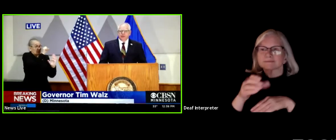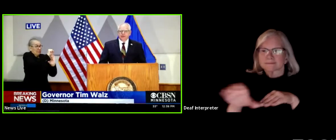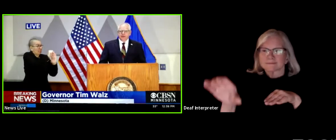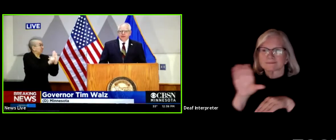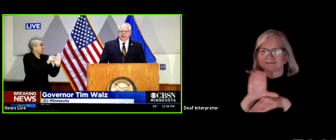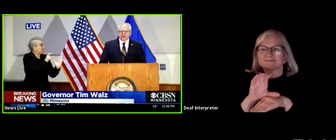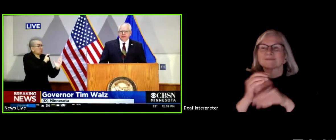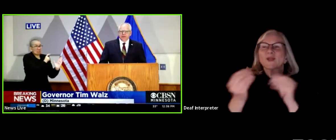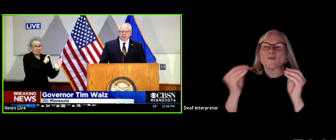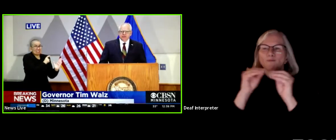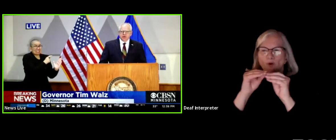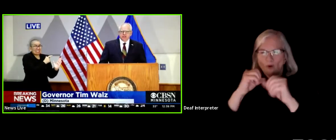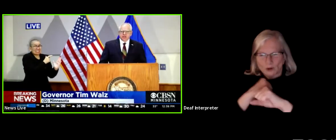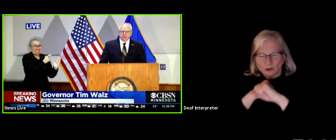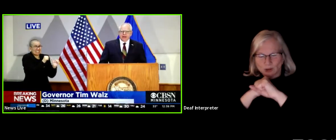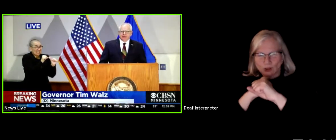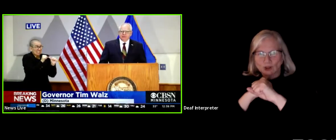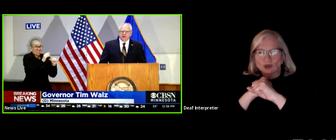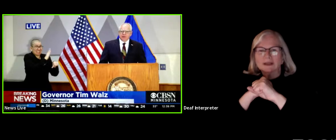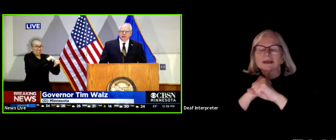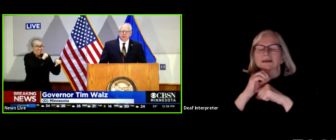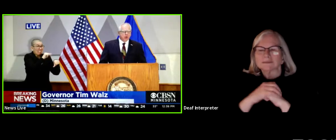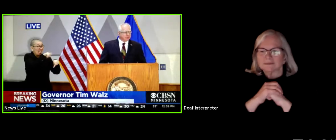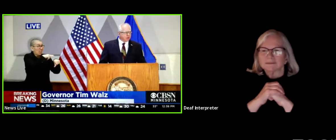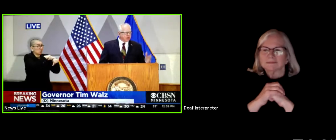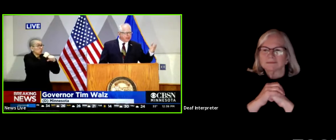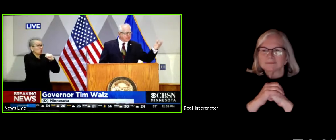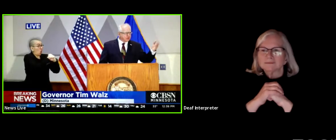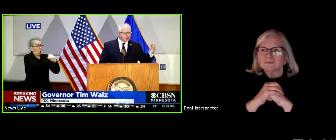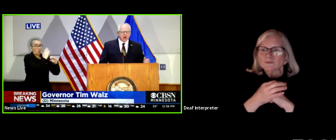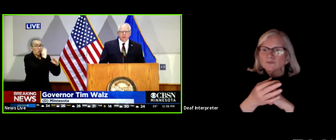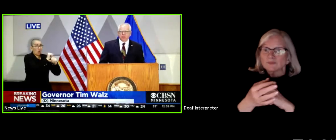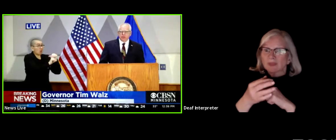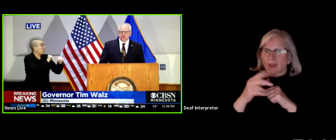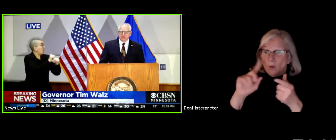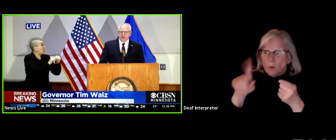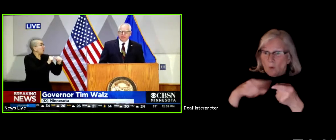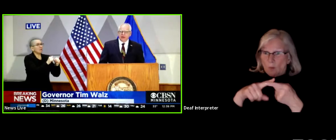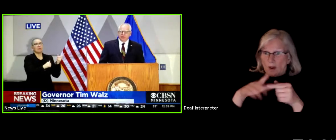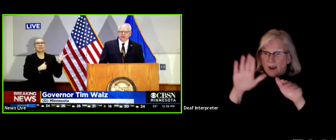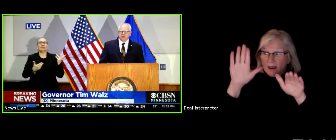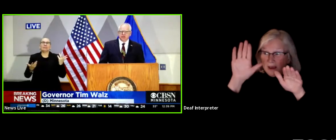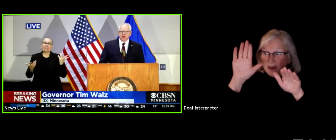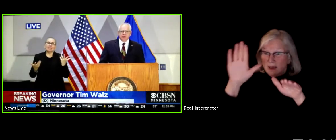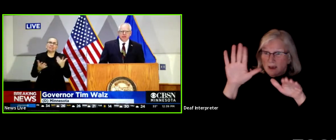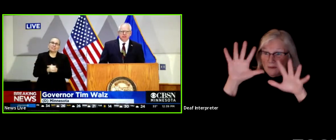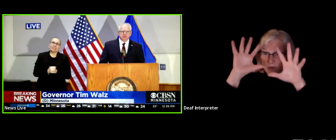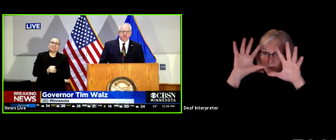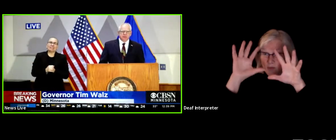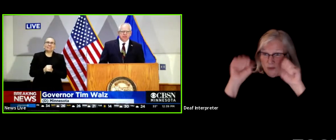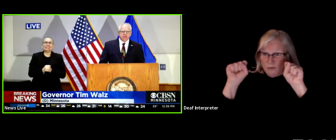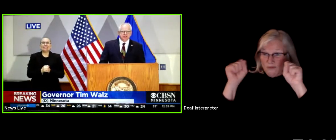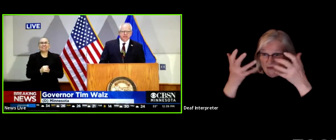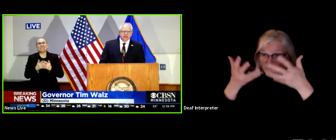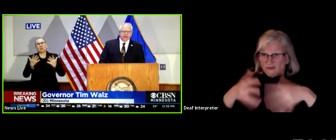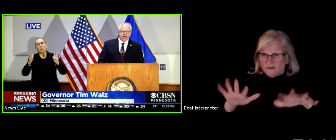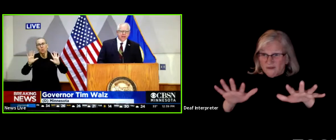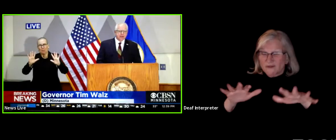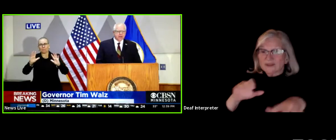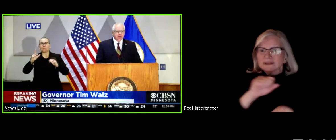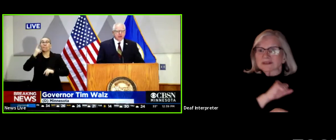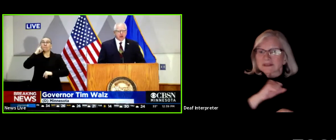talking with the incoming administration about federal support for National Guard when we use them, not only in security missions, but for missions